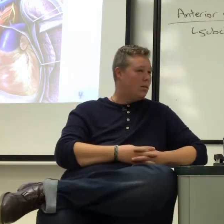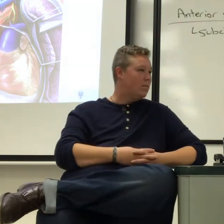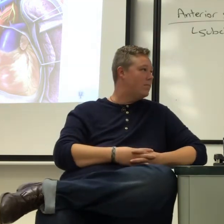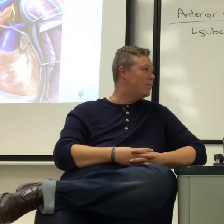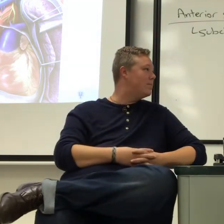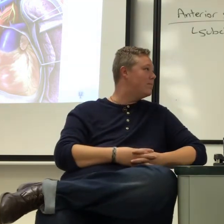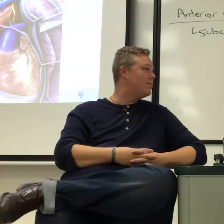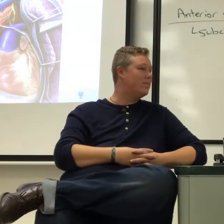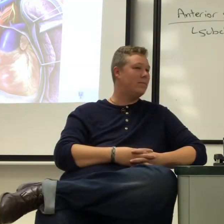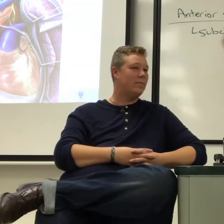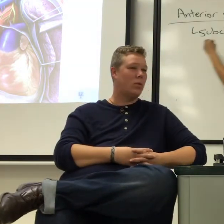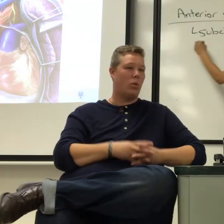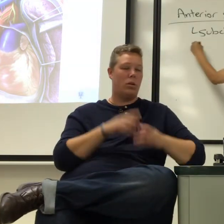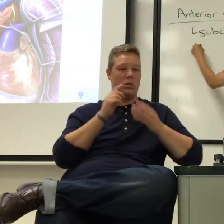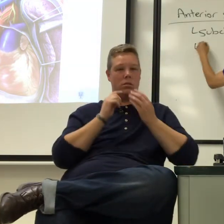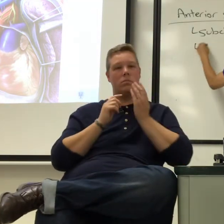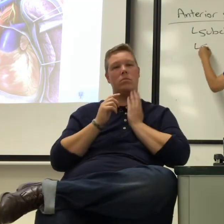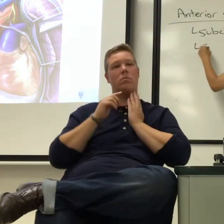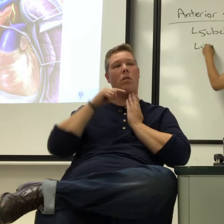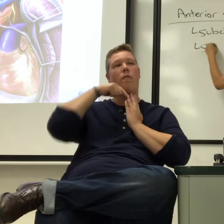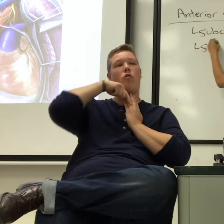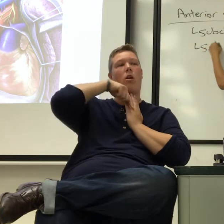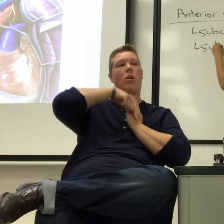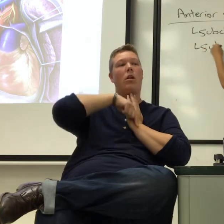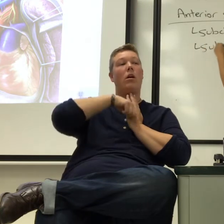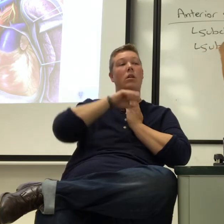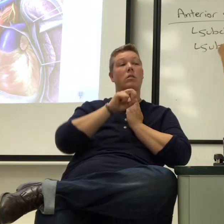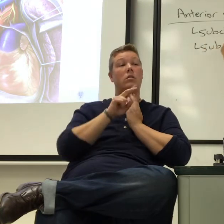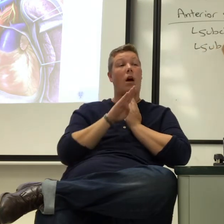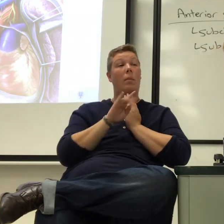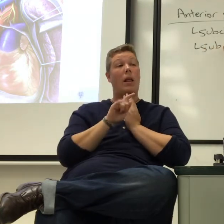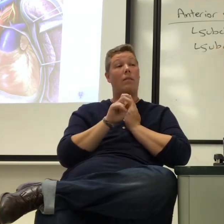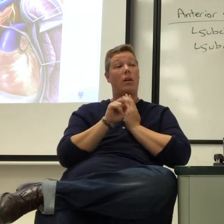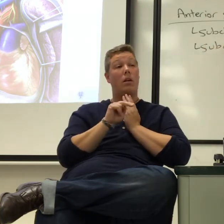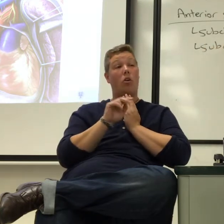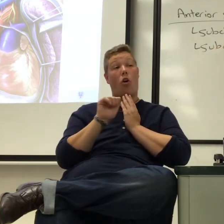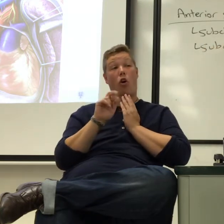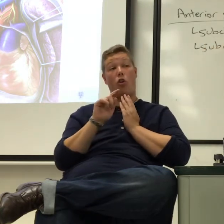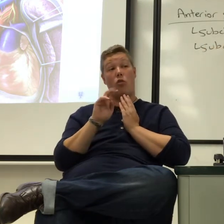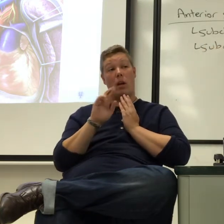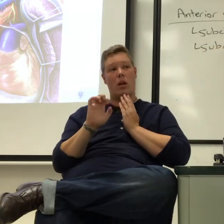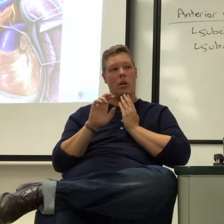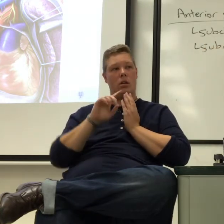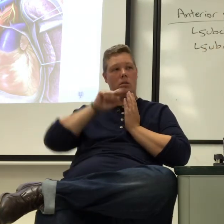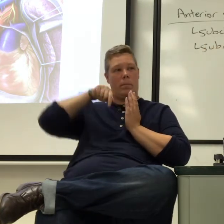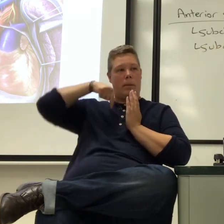It's in front of it. The subclavian artery is behind it. It's posterior.